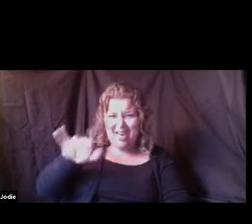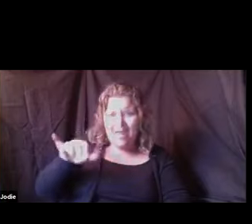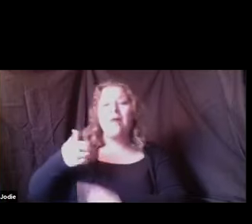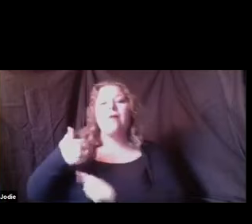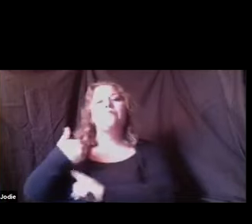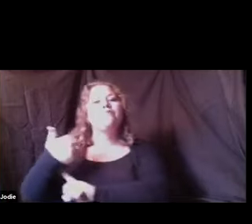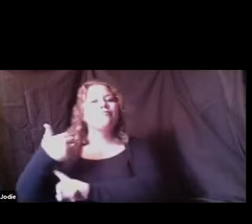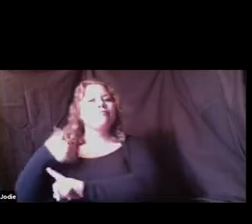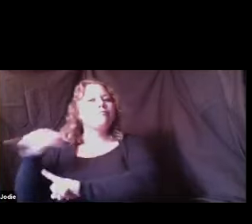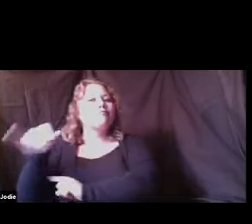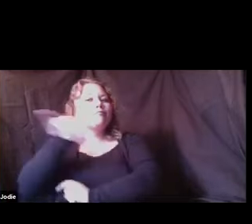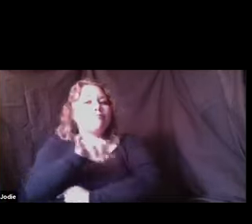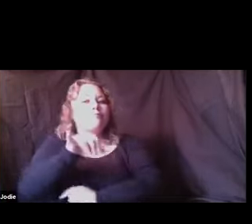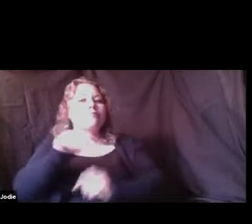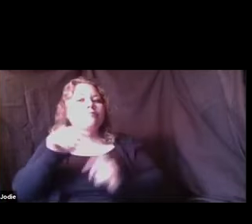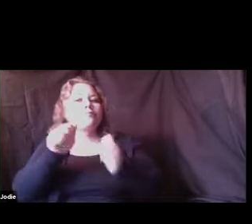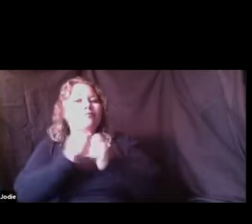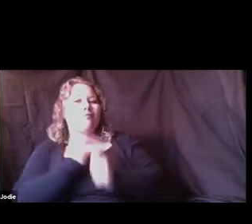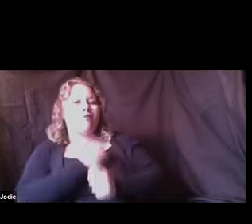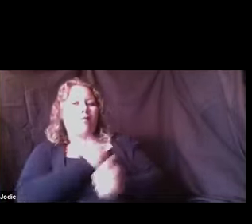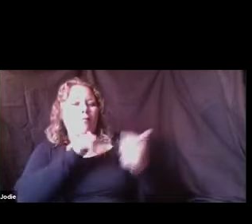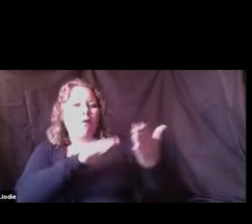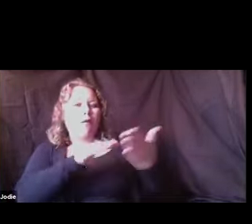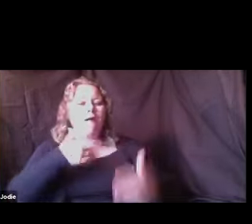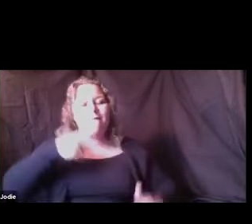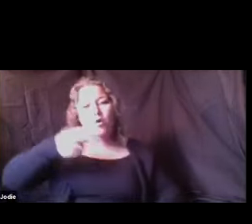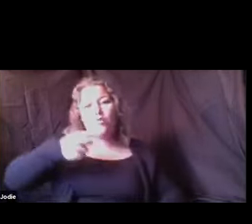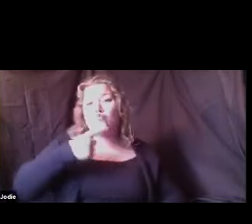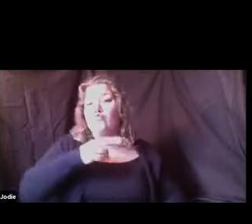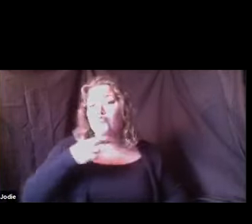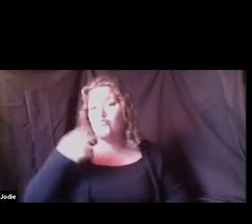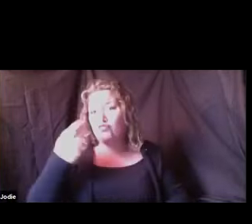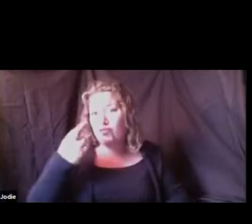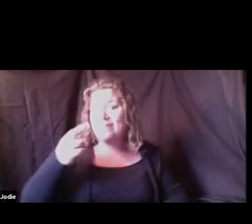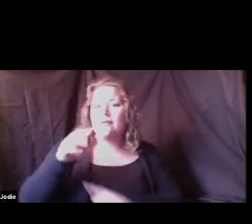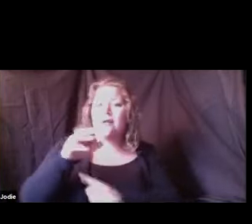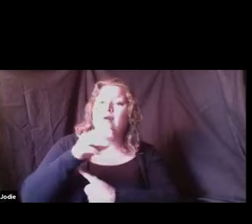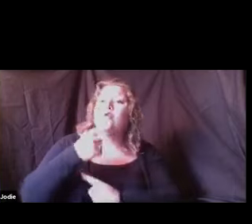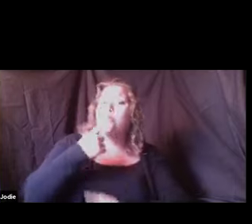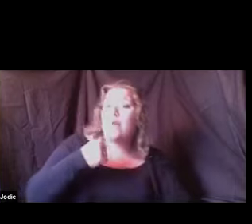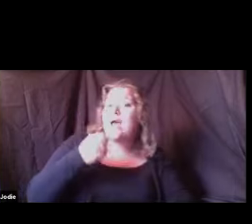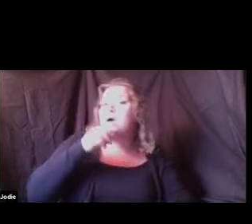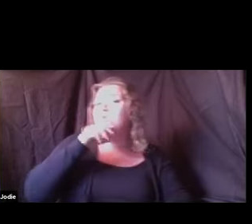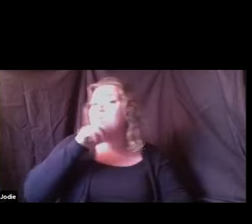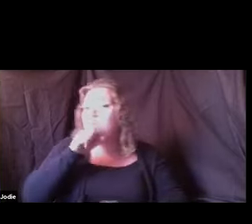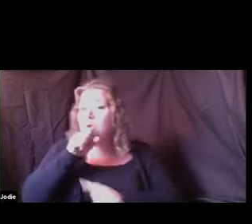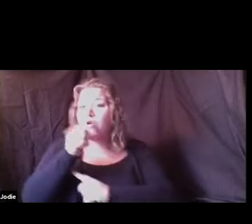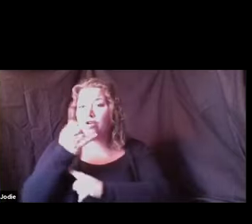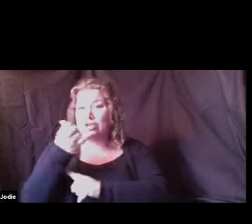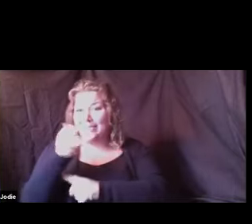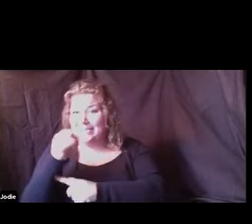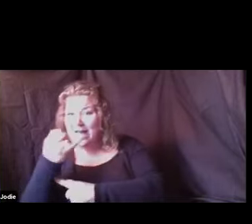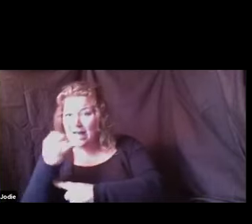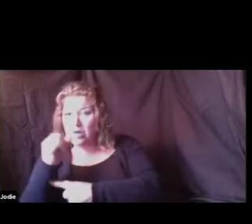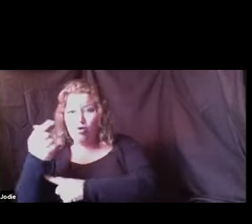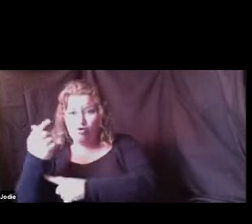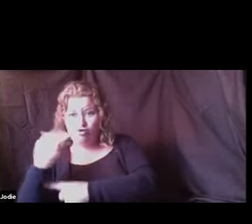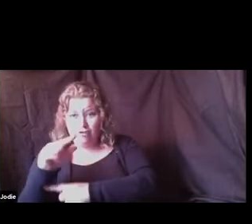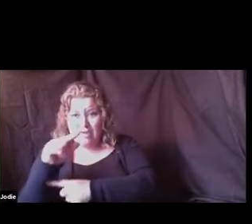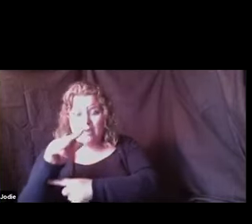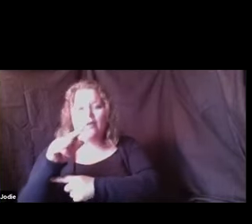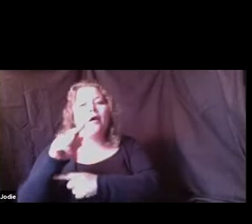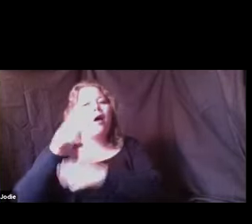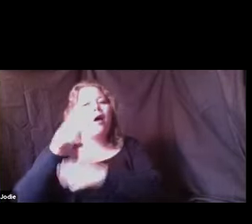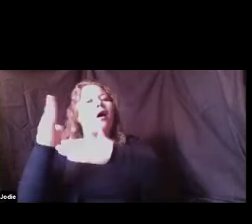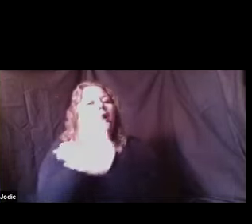is red, high risk, which is orange, moderate risk is yellow, and low risk is green. You will